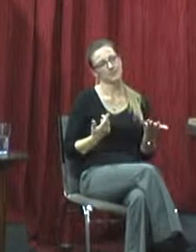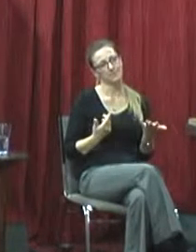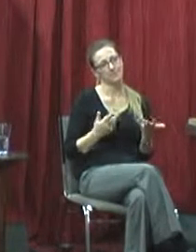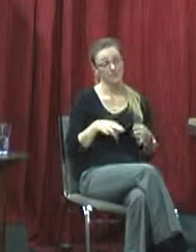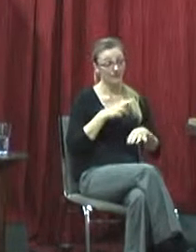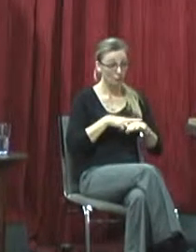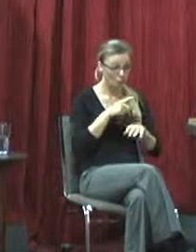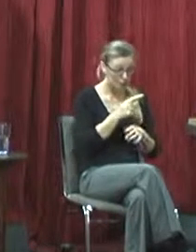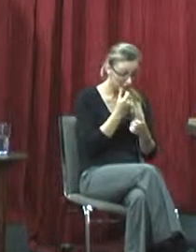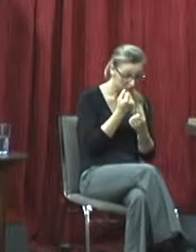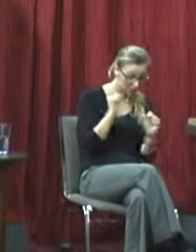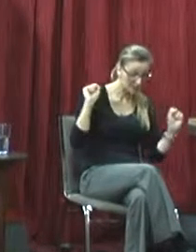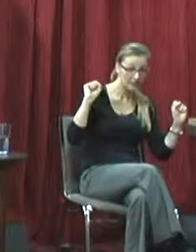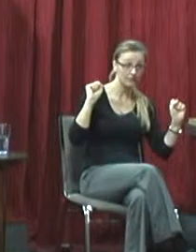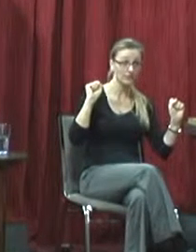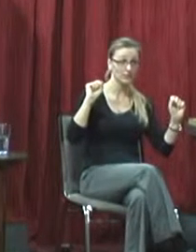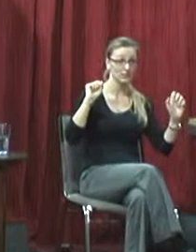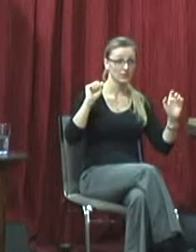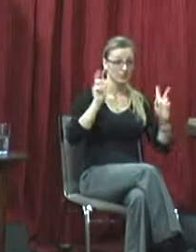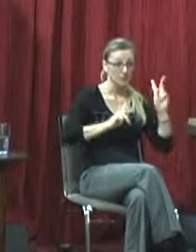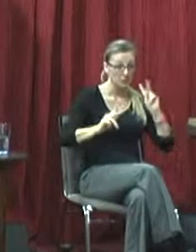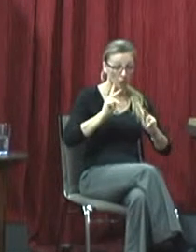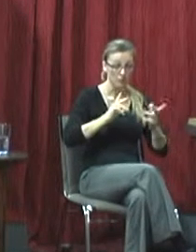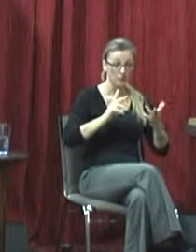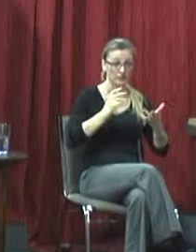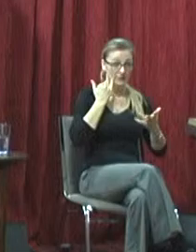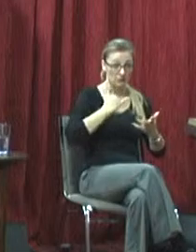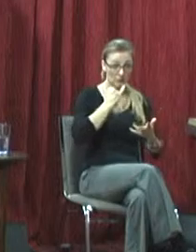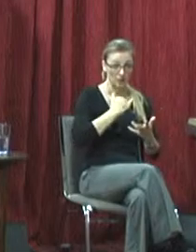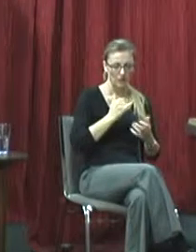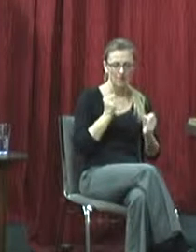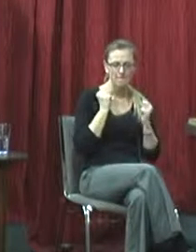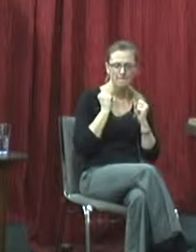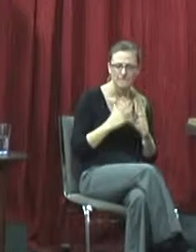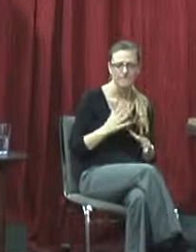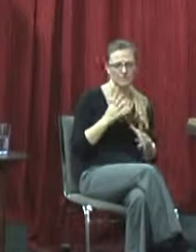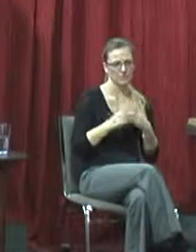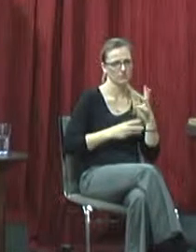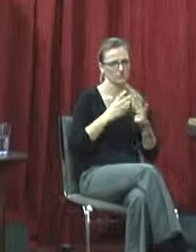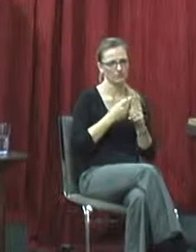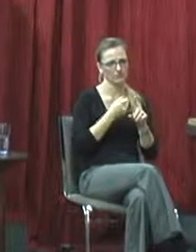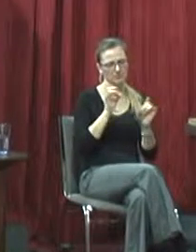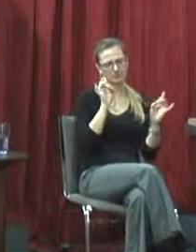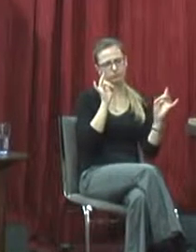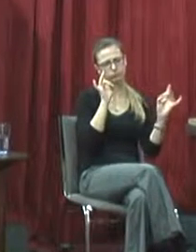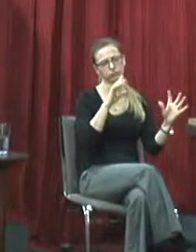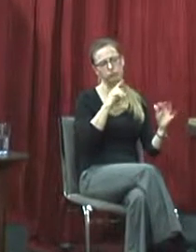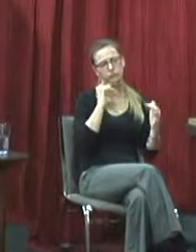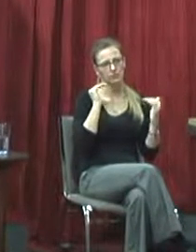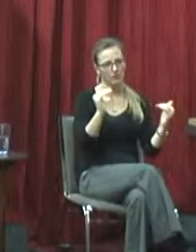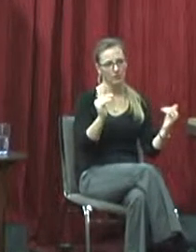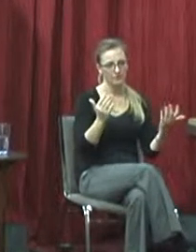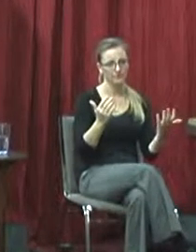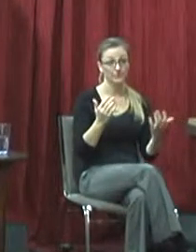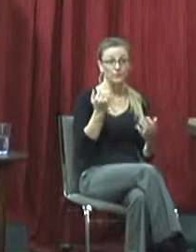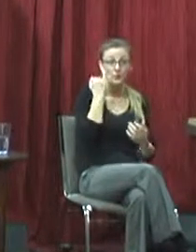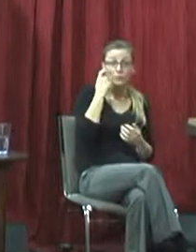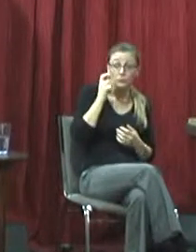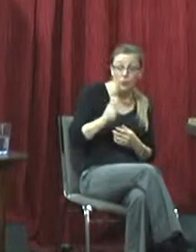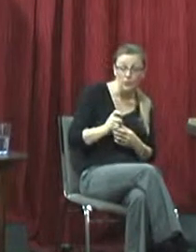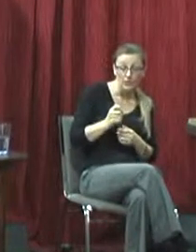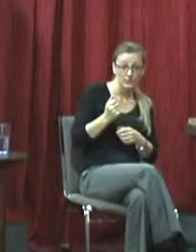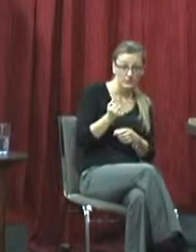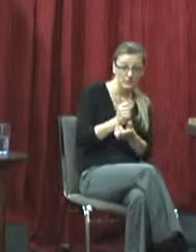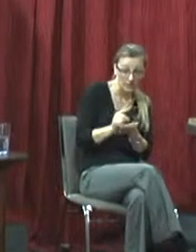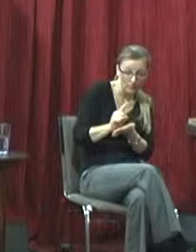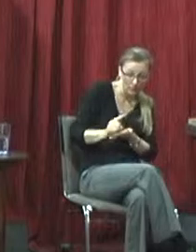up saving the people of Israel and much of the world from a terrible famine. So if you've noticed, every week during announcements, Ethel or